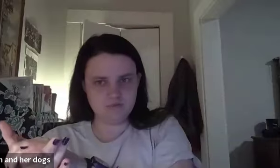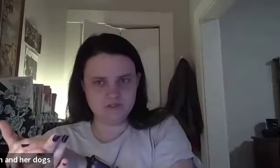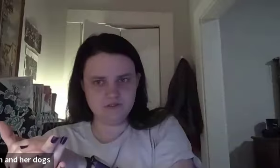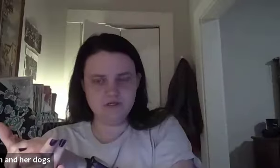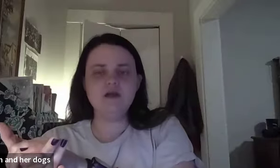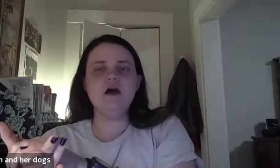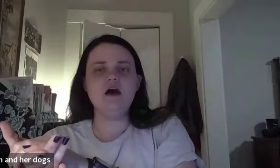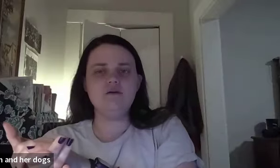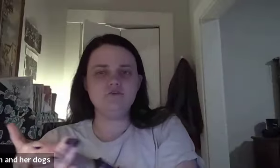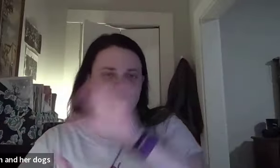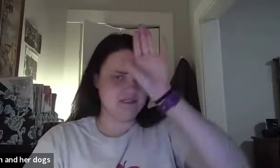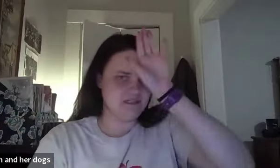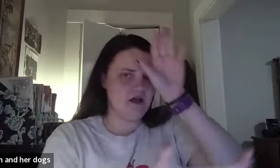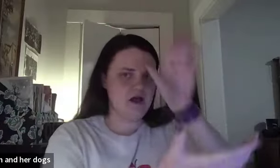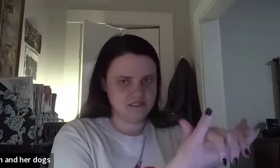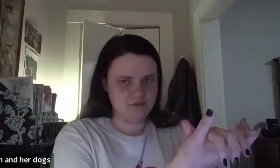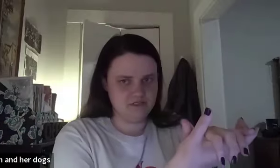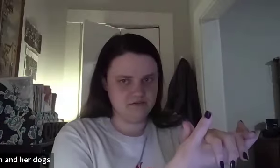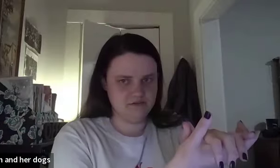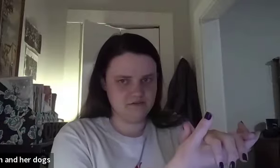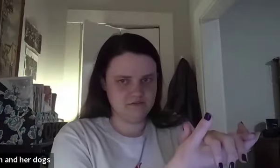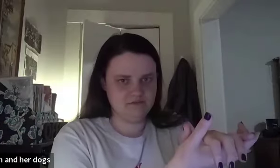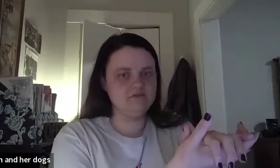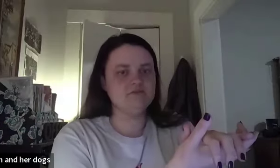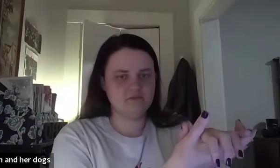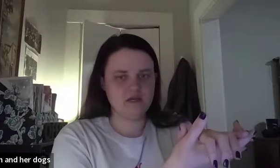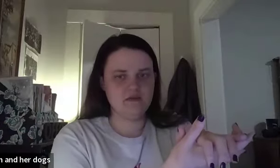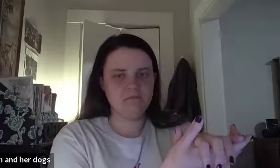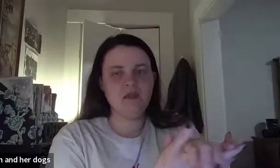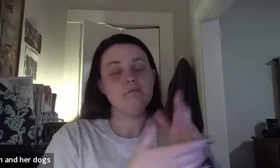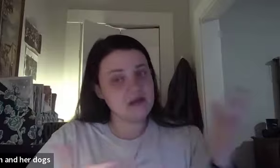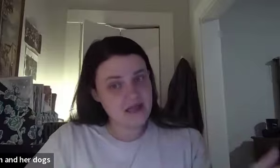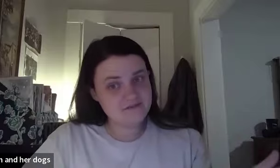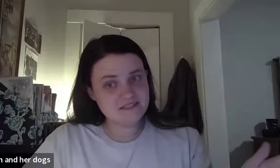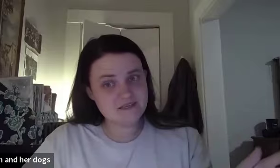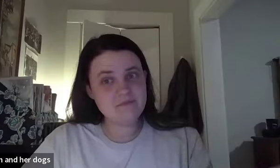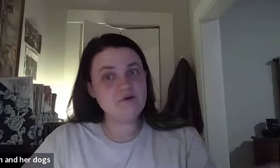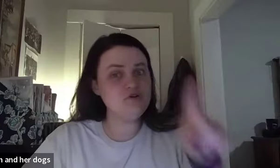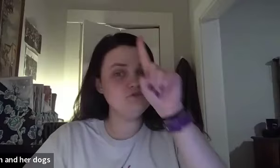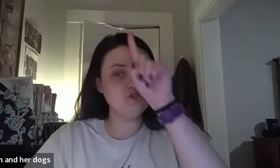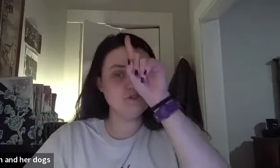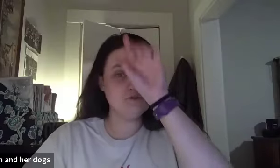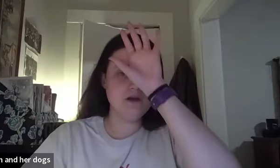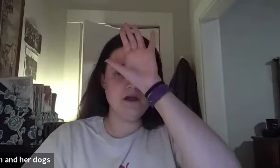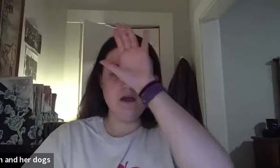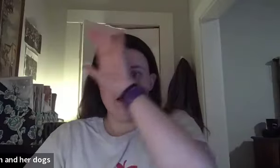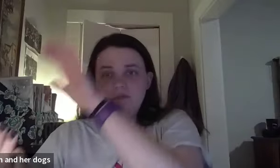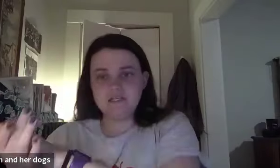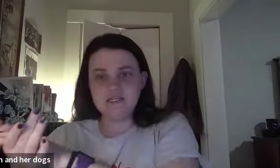about, versus husband. Okay. But I have seen some people who do